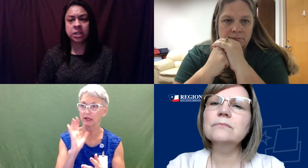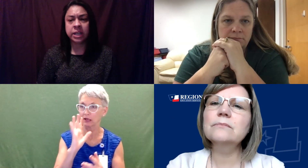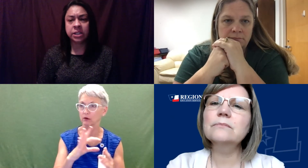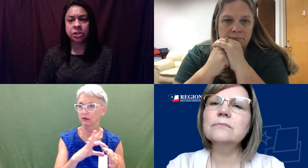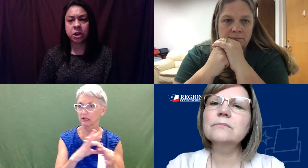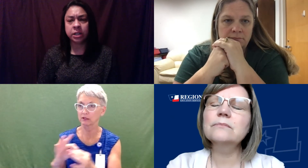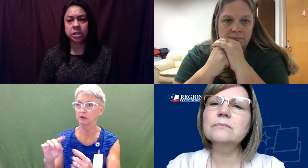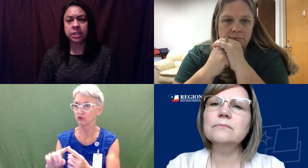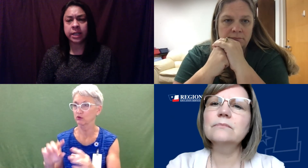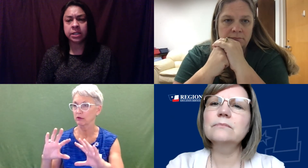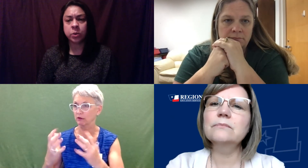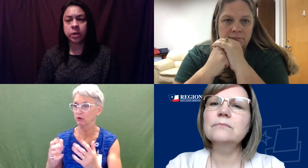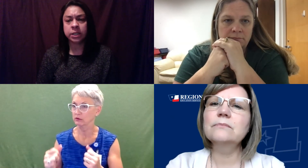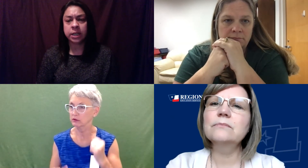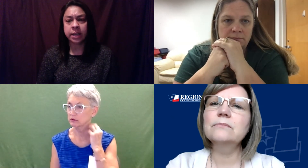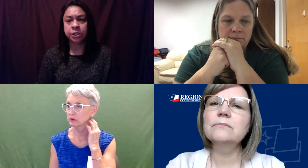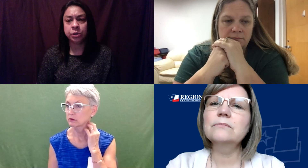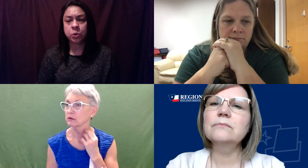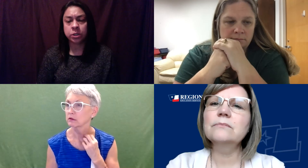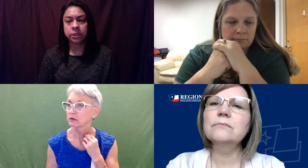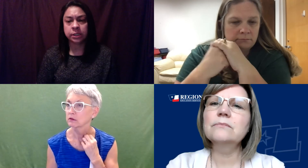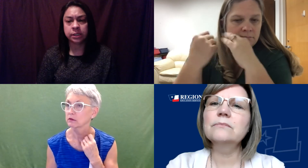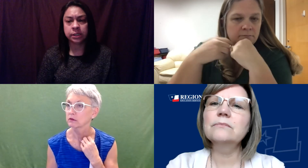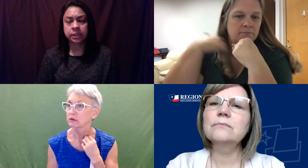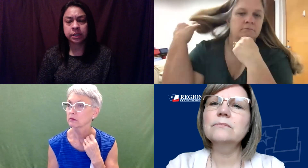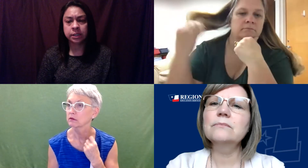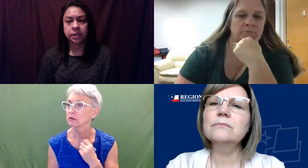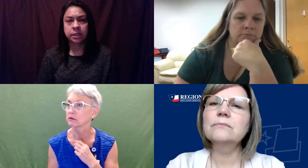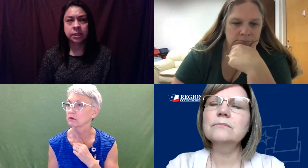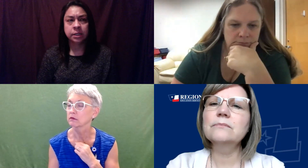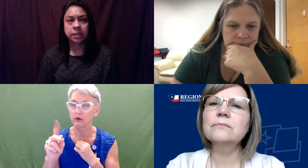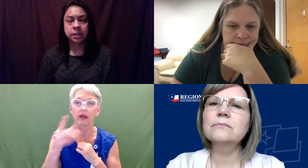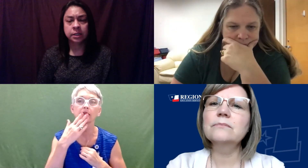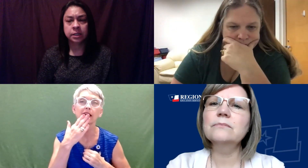It's on Get Started. It looks like it's going to connect to the courses.